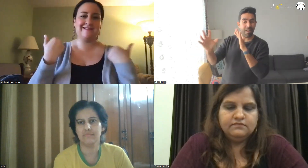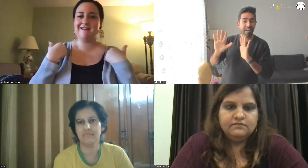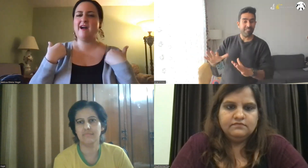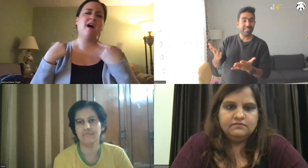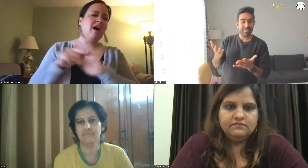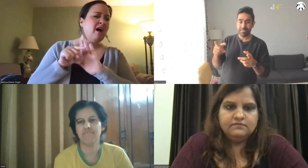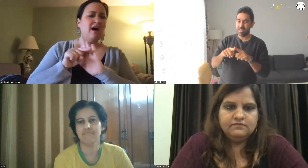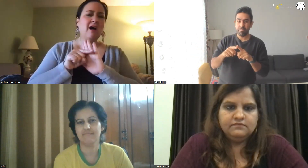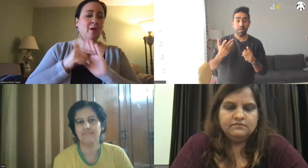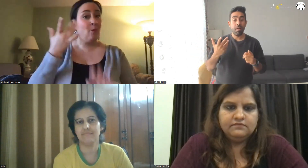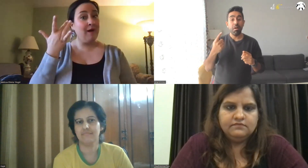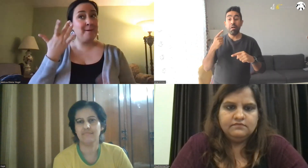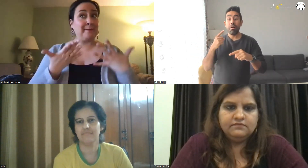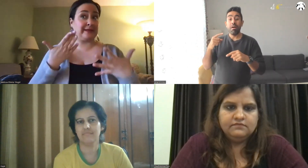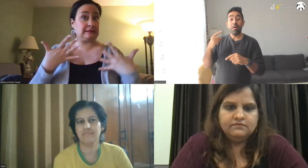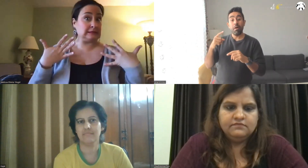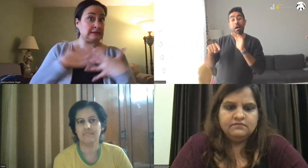So I expect with more and more visibility,